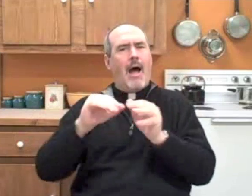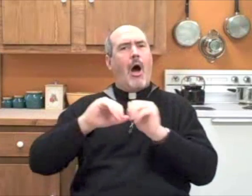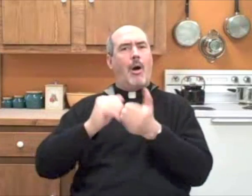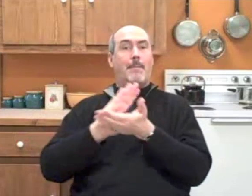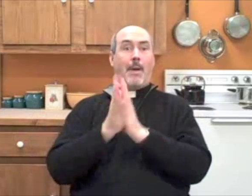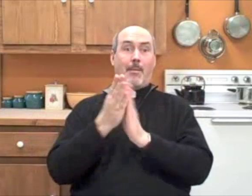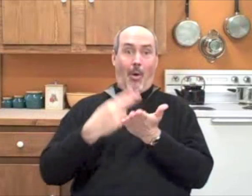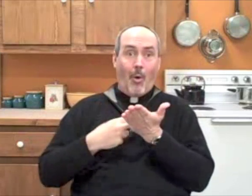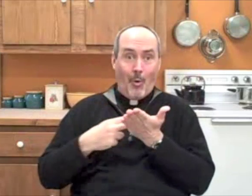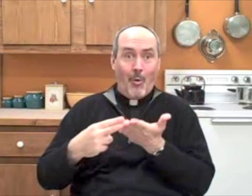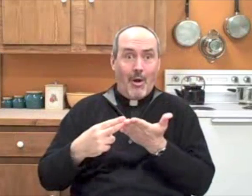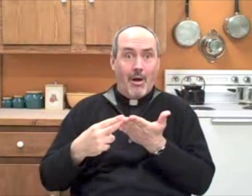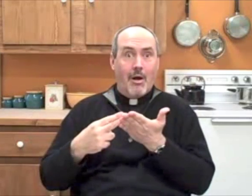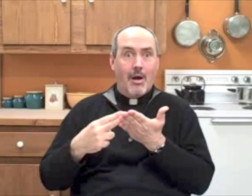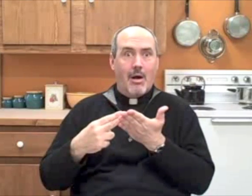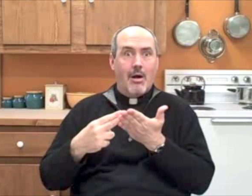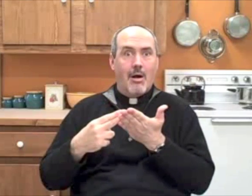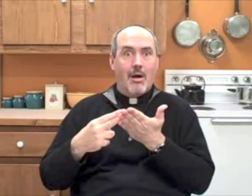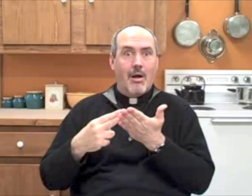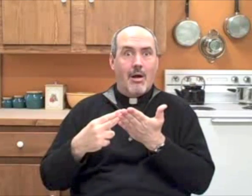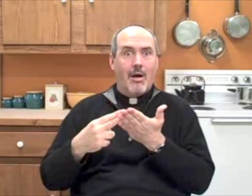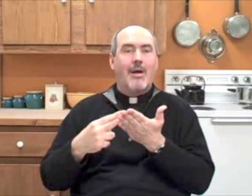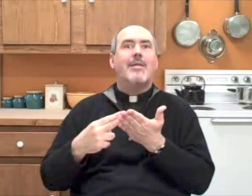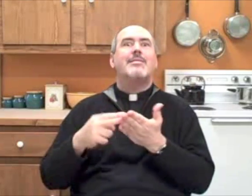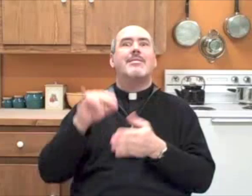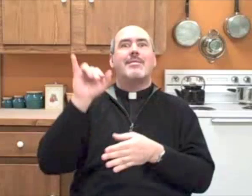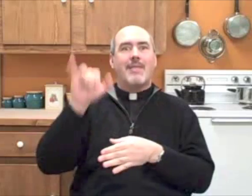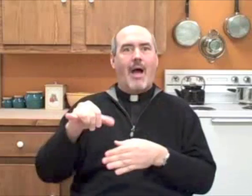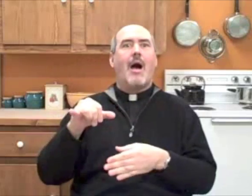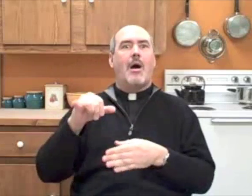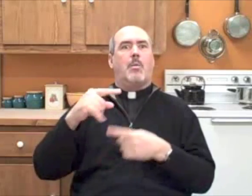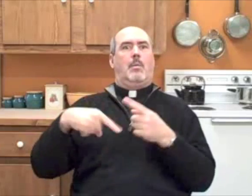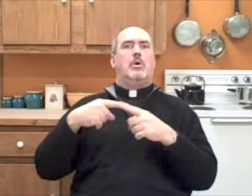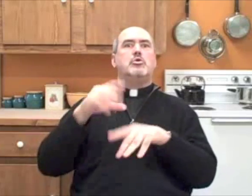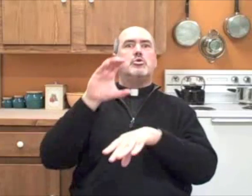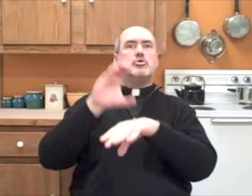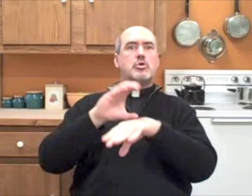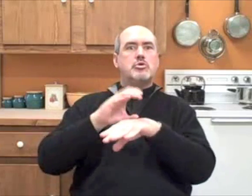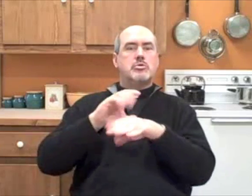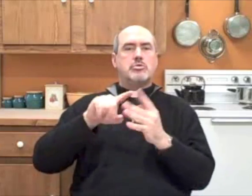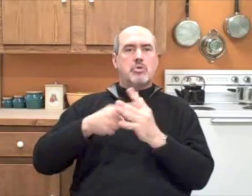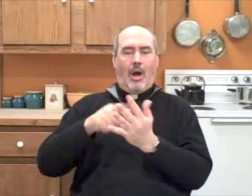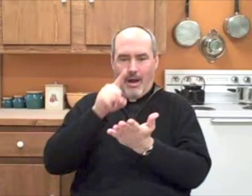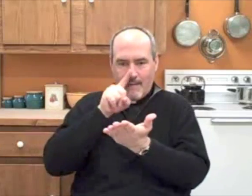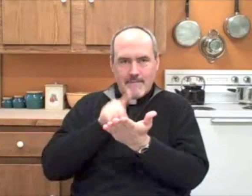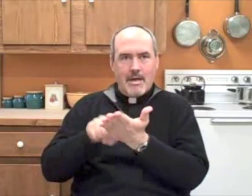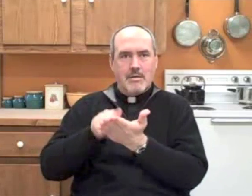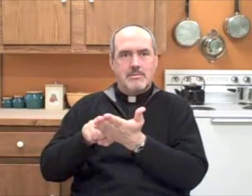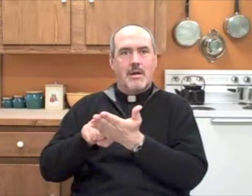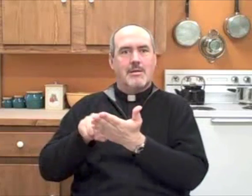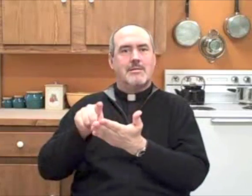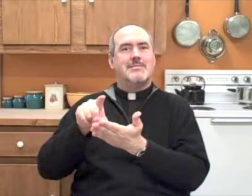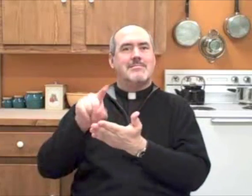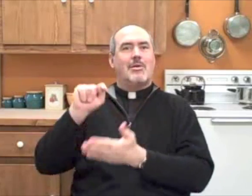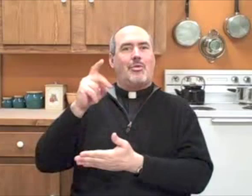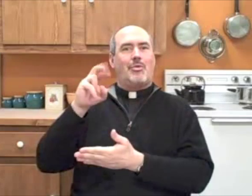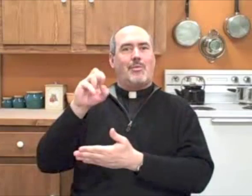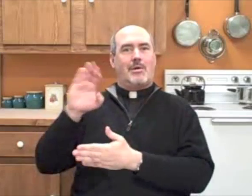read. The book talked about how to become holy. And that was when the church took interest and started